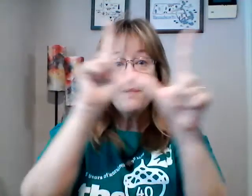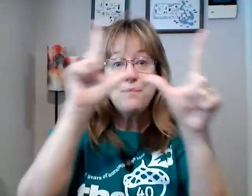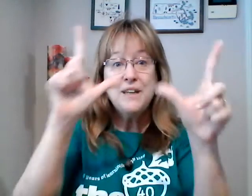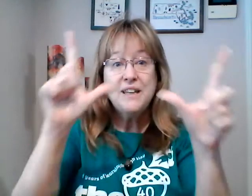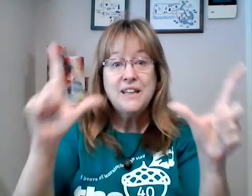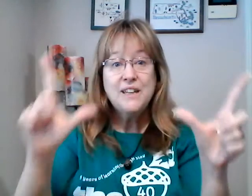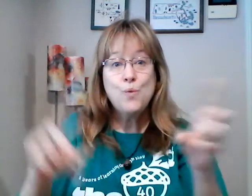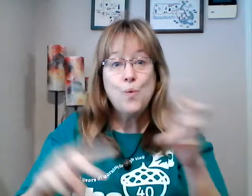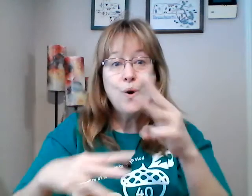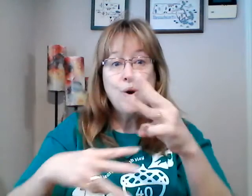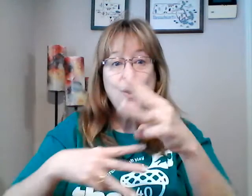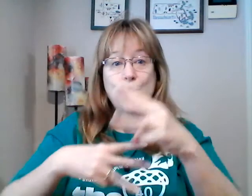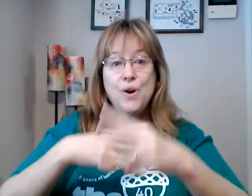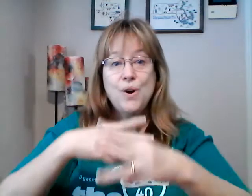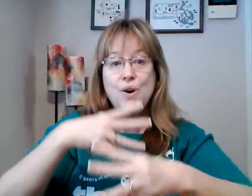big world